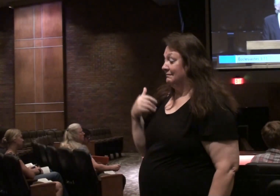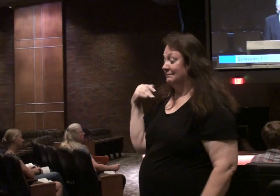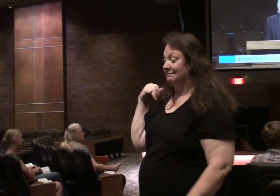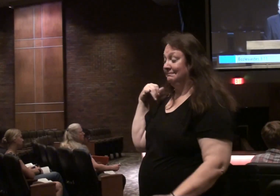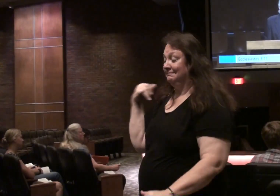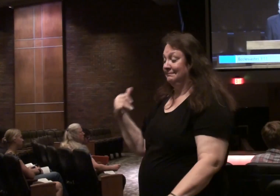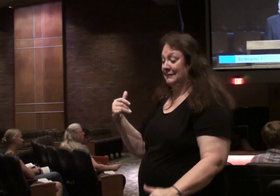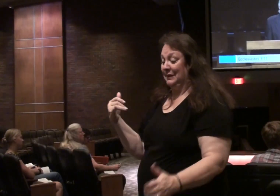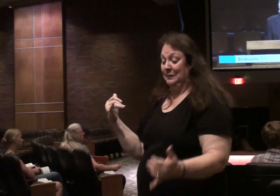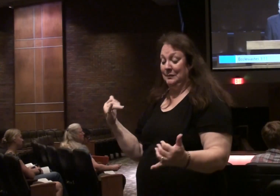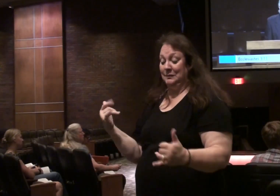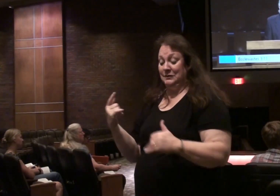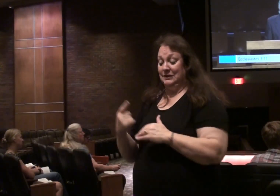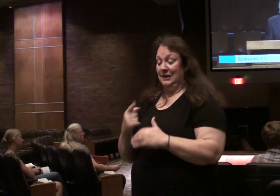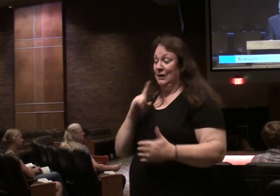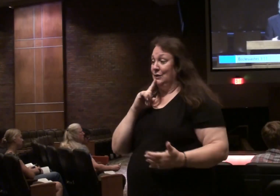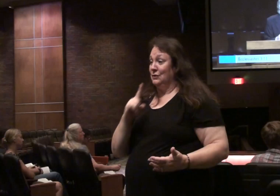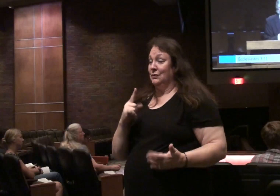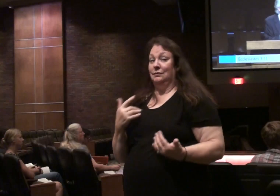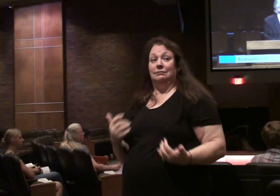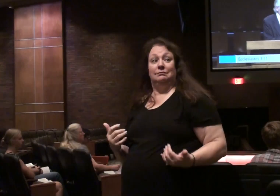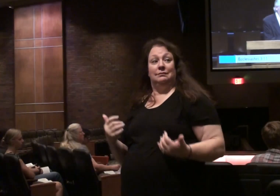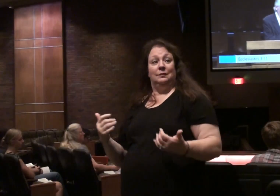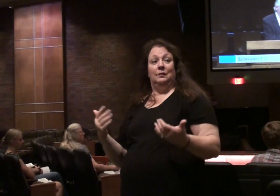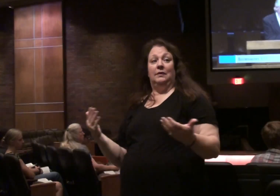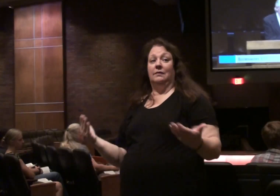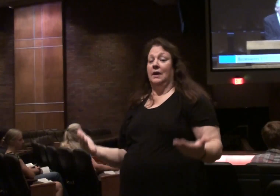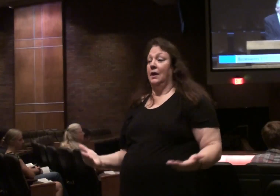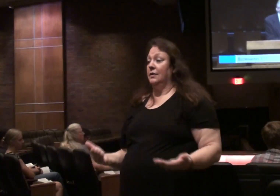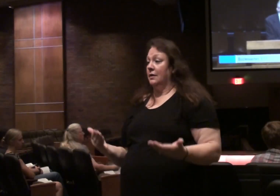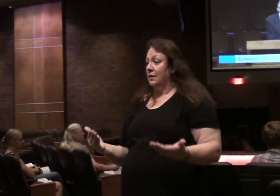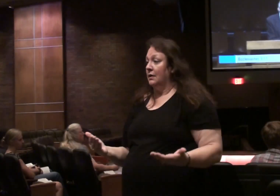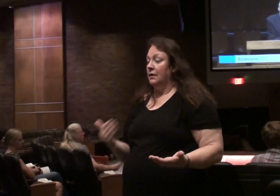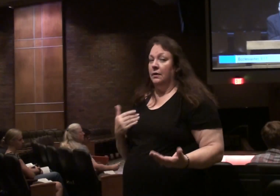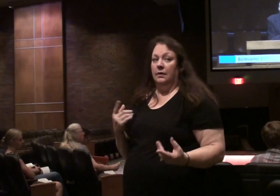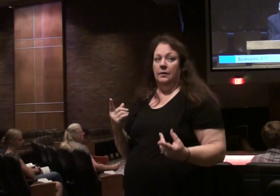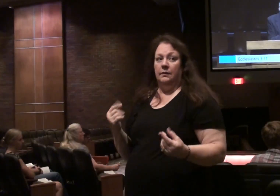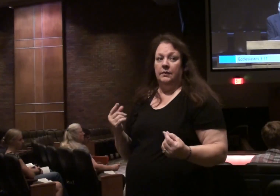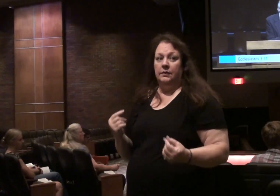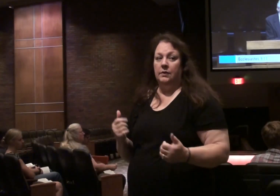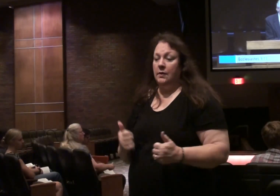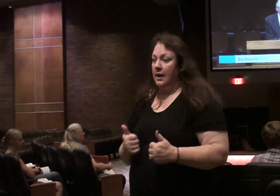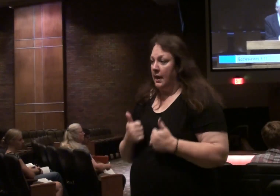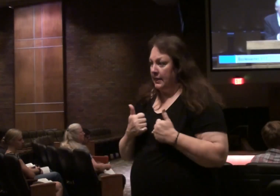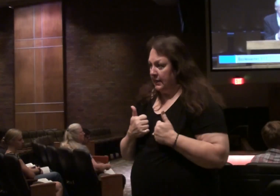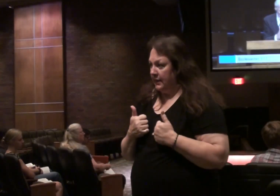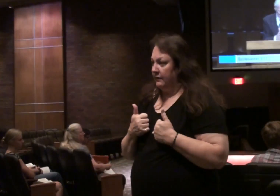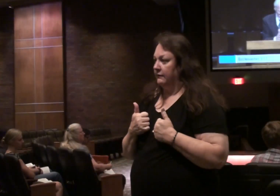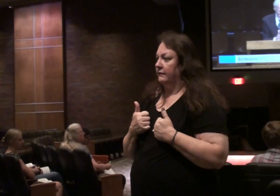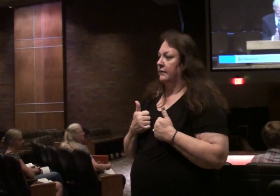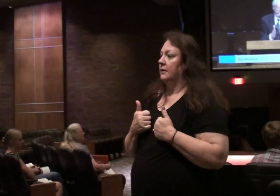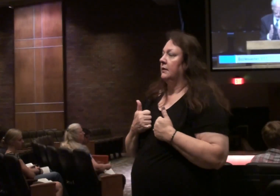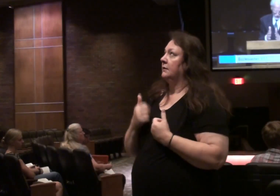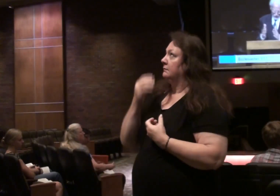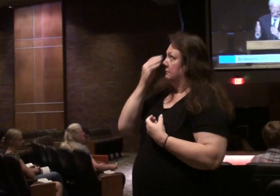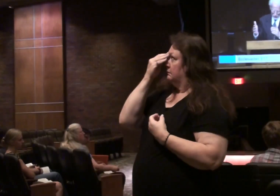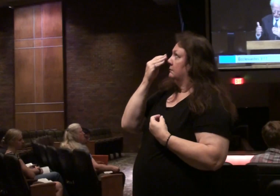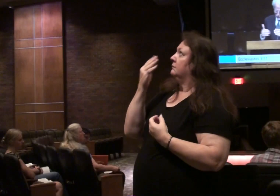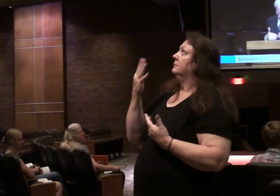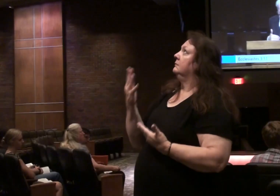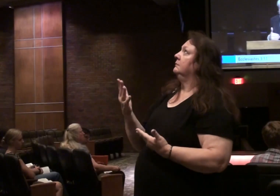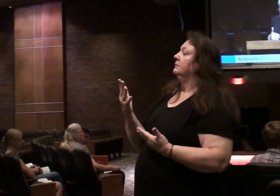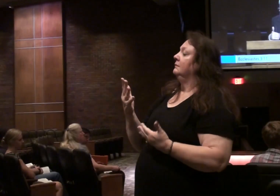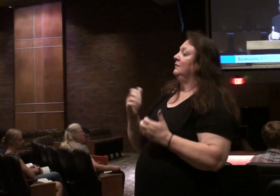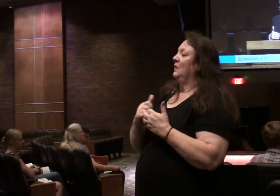just as true today. We gather here. And what we have to do is live the days of our life under the sun